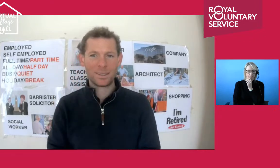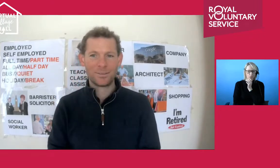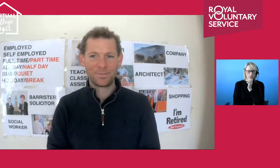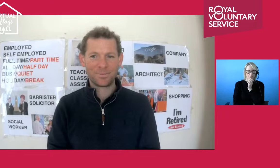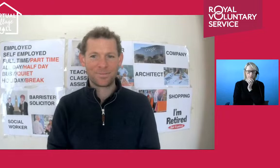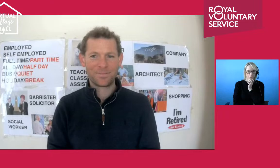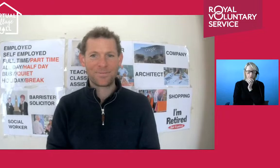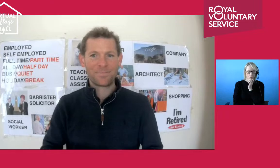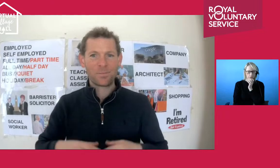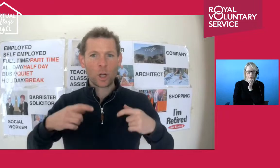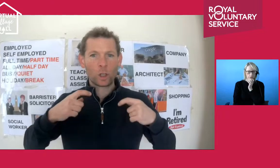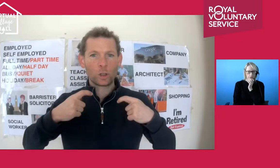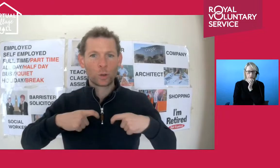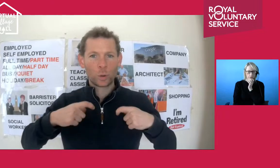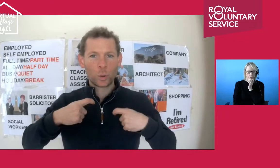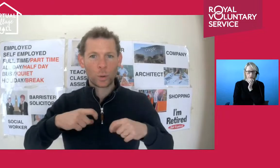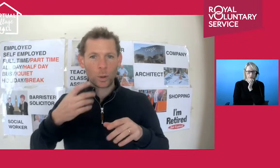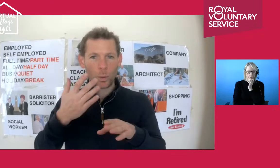Number 4.